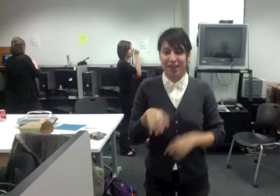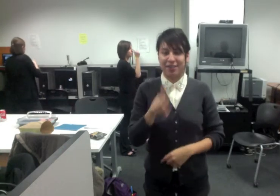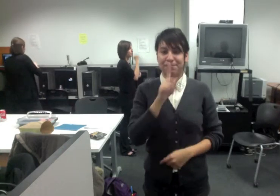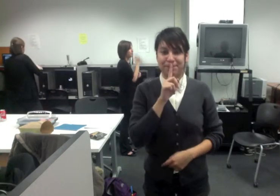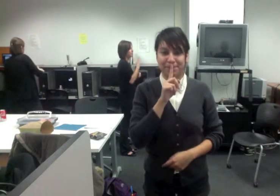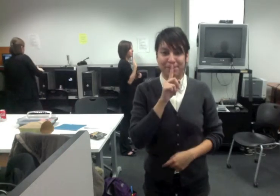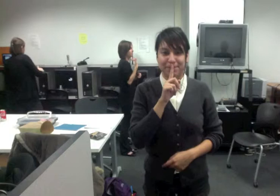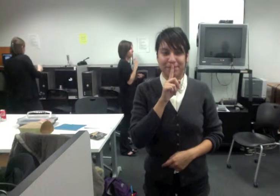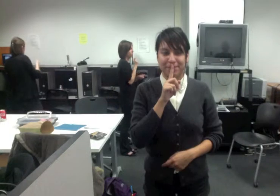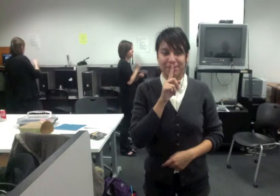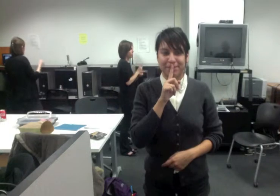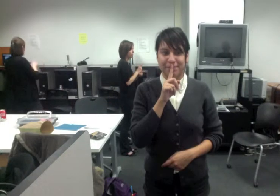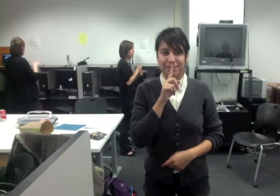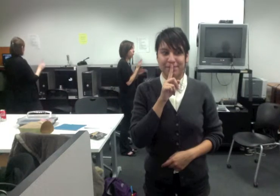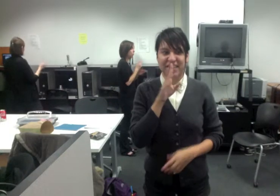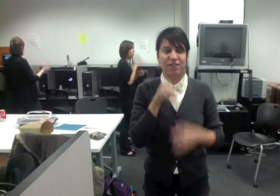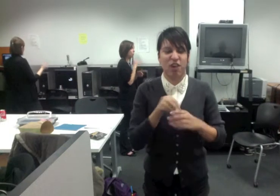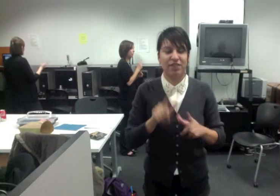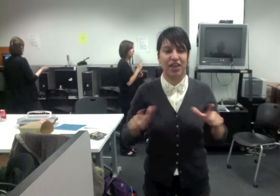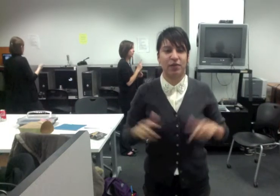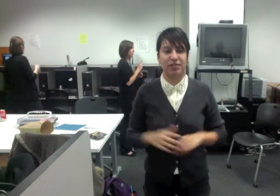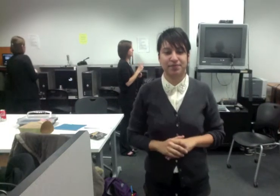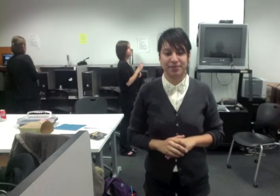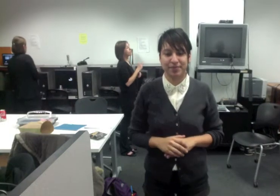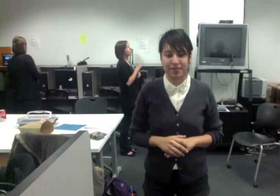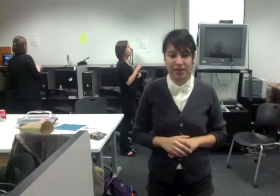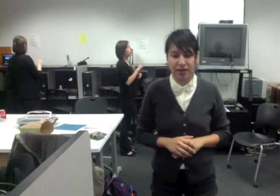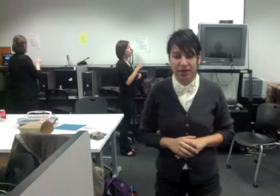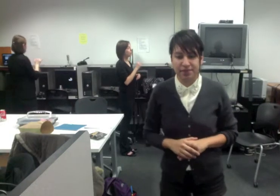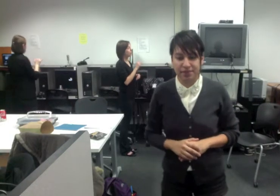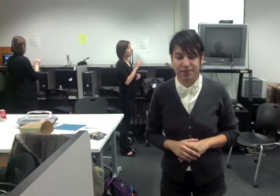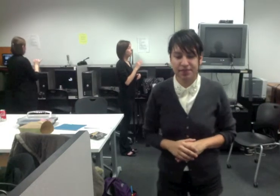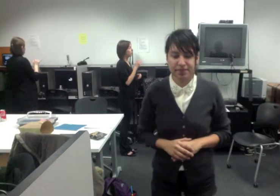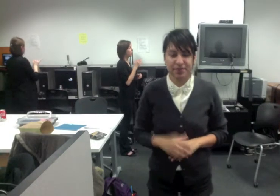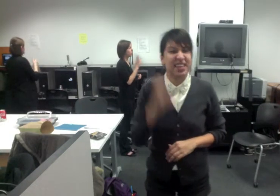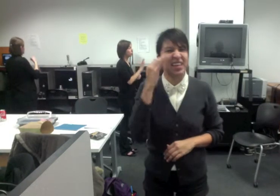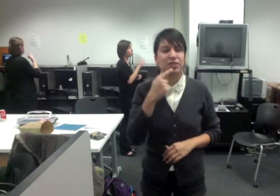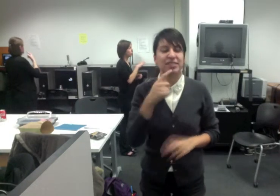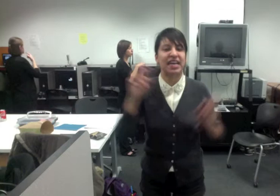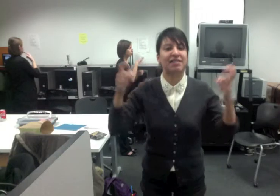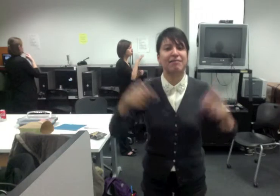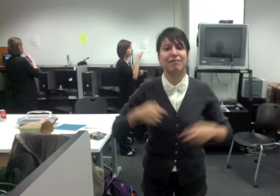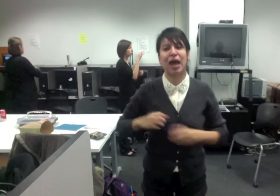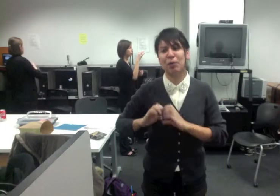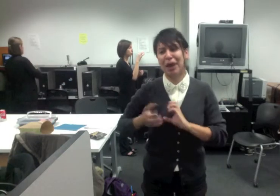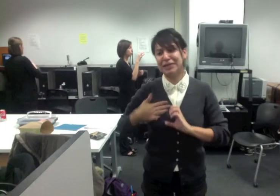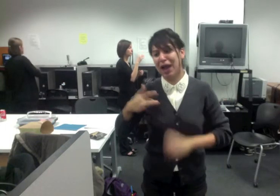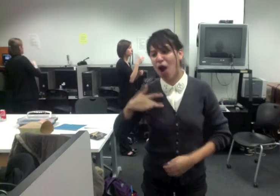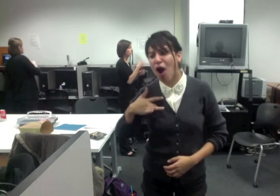your soul. Well, I hate to break it to you, there's other body parts controlling your behavior. It's all happening here in your limbic brain, the part of the brain that